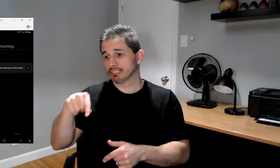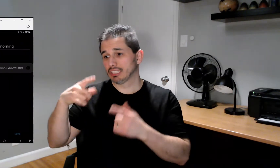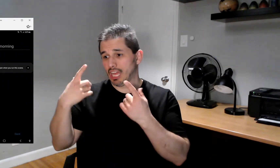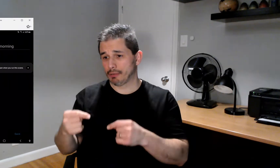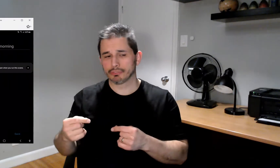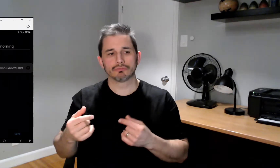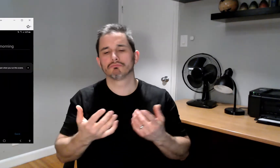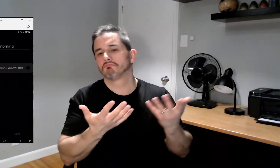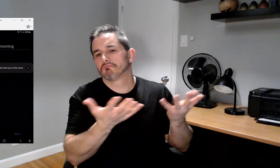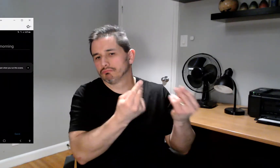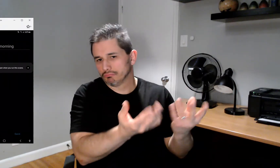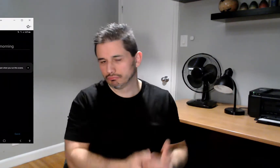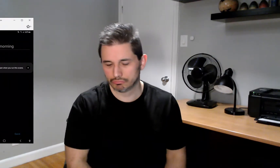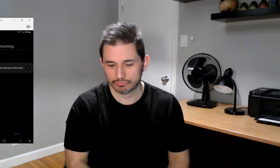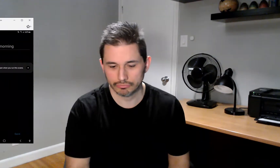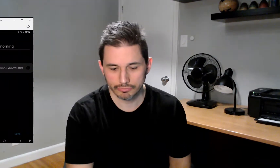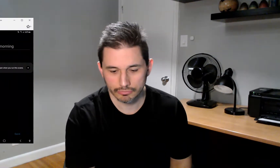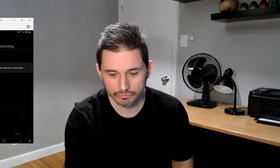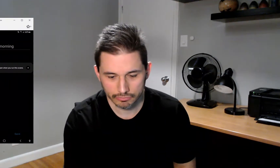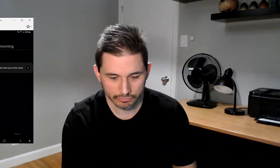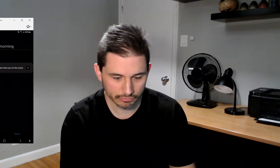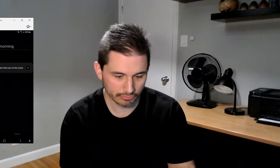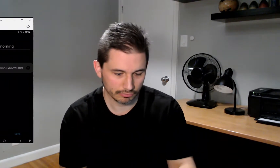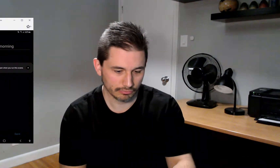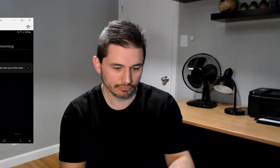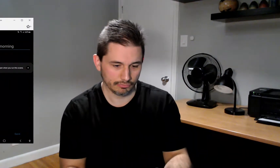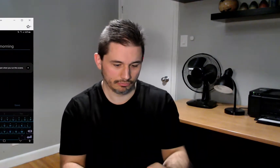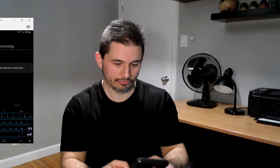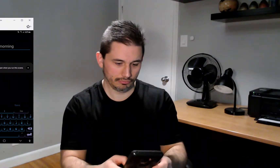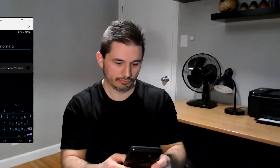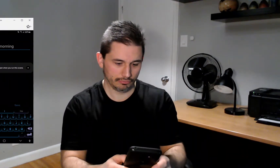And a scene just means when one thing happens, what should happen as a result.